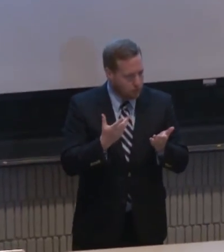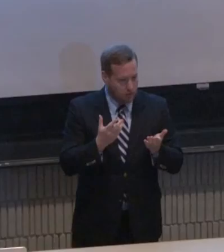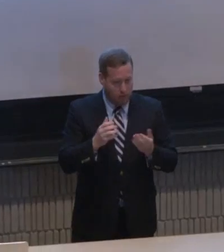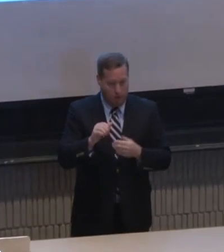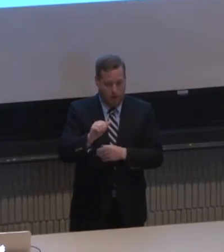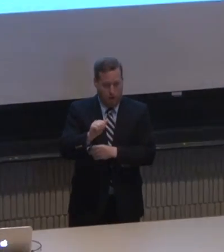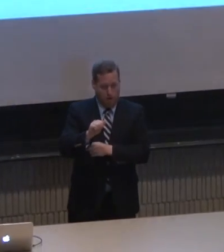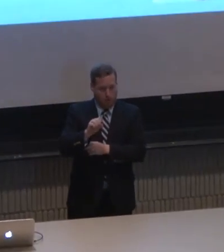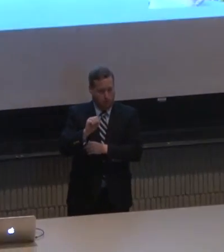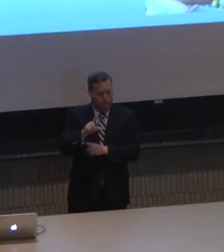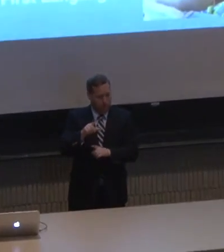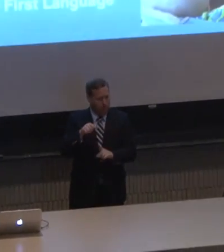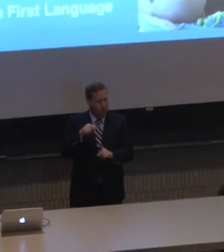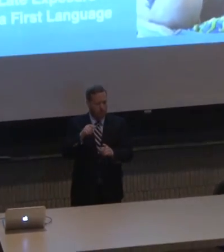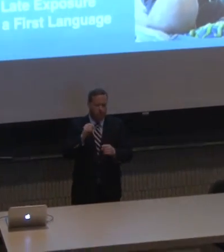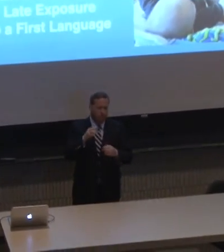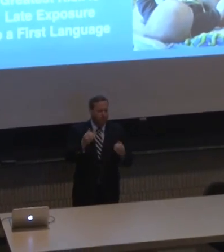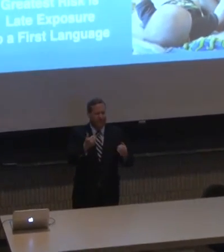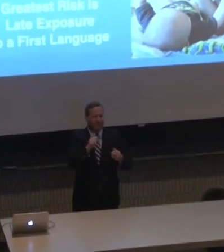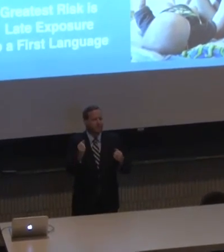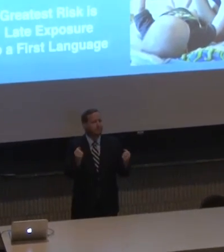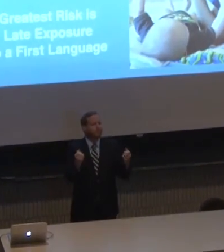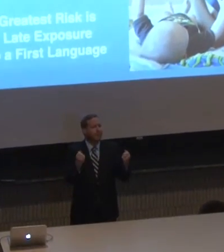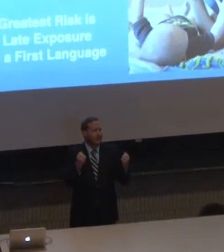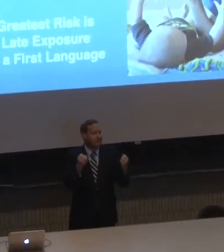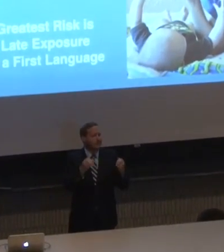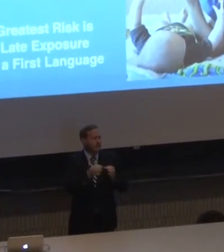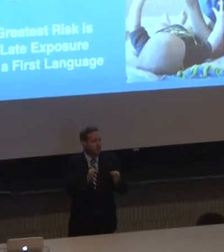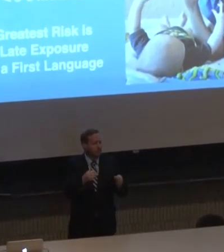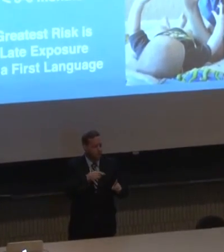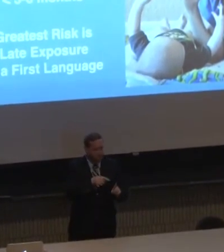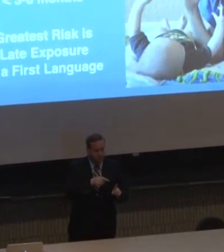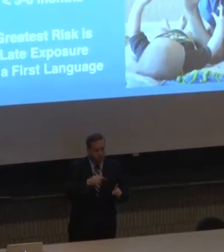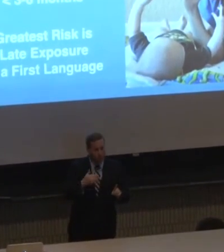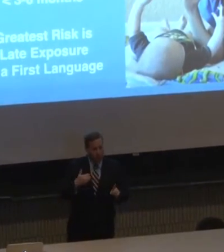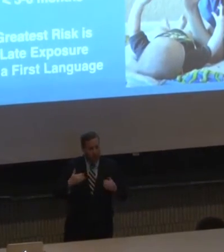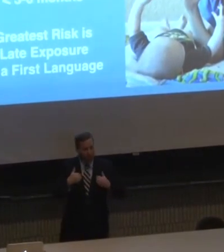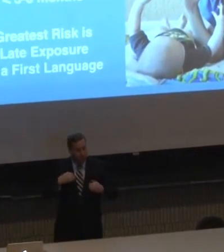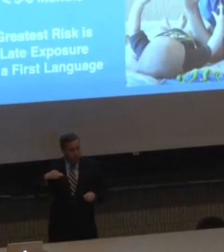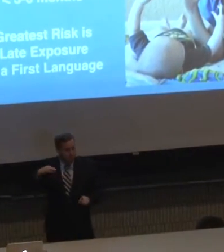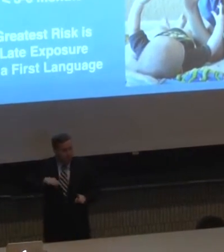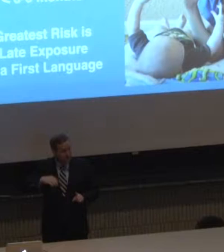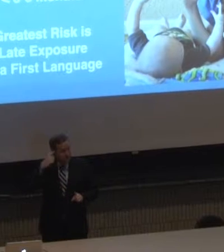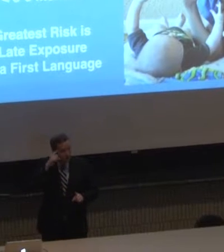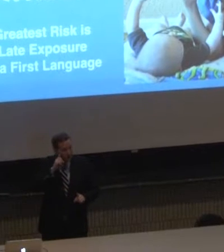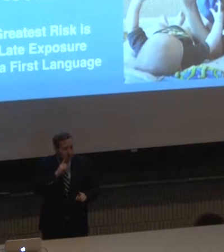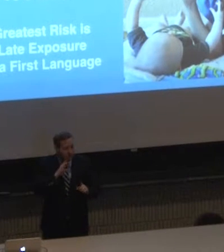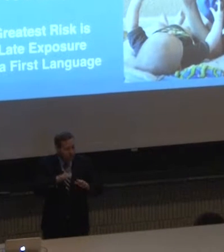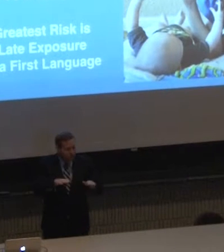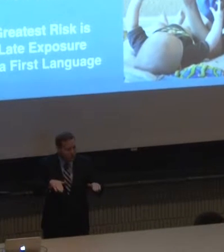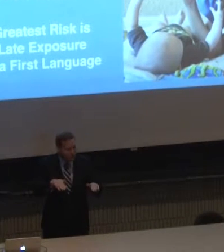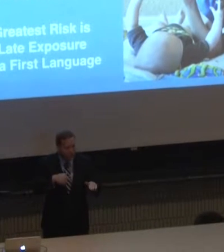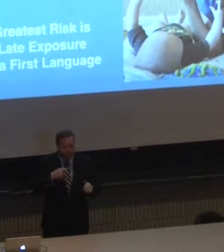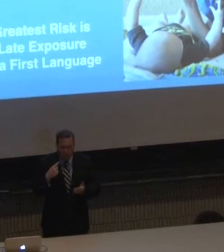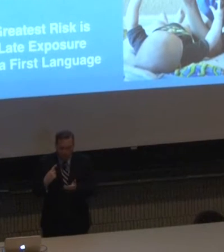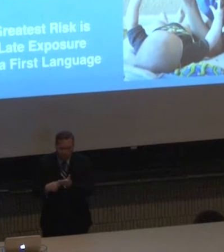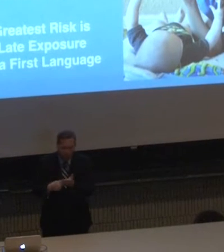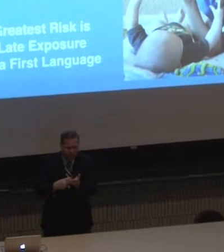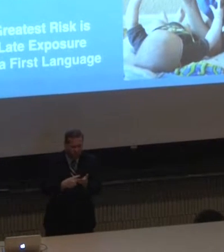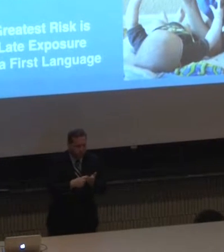One hot topic in our community today is about sign language in general and whether that's